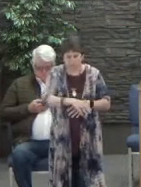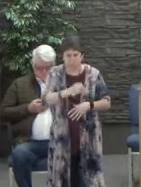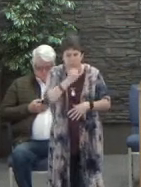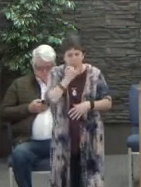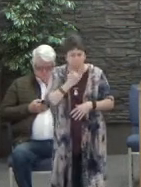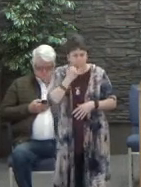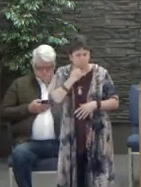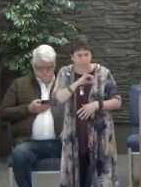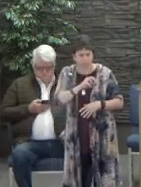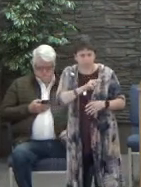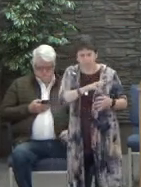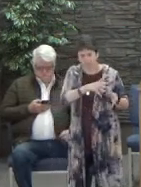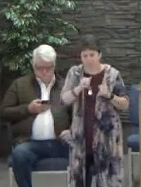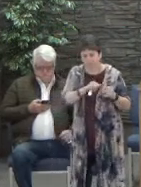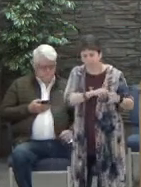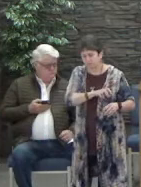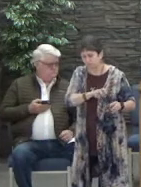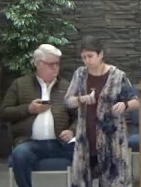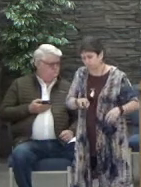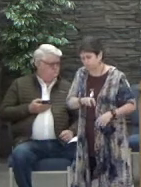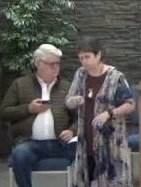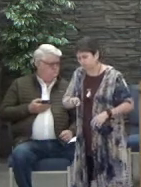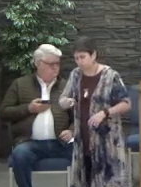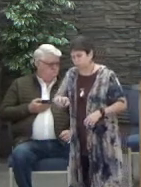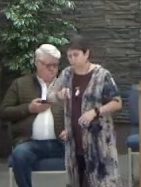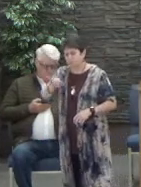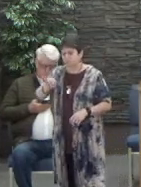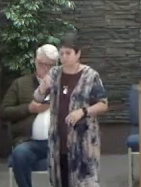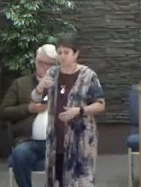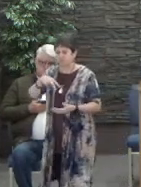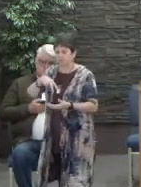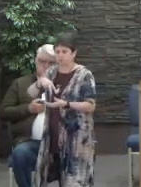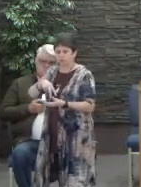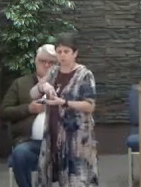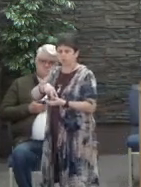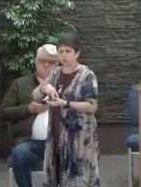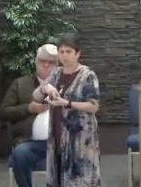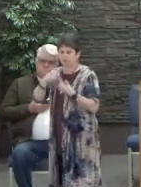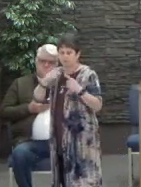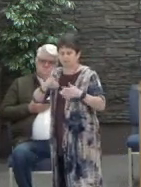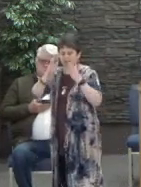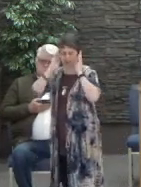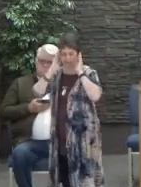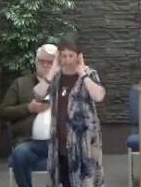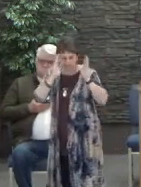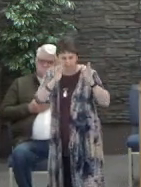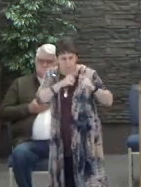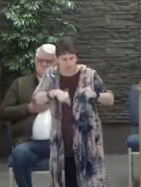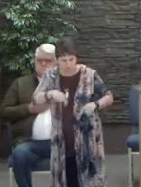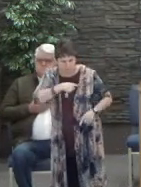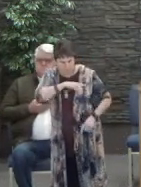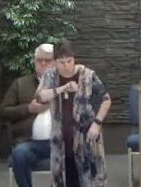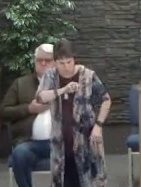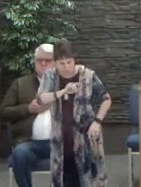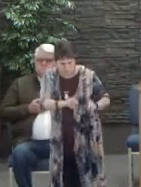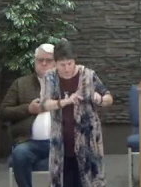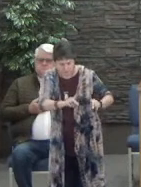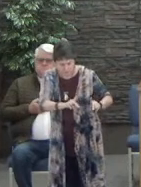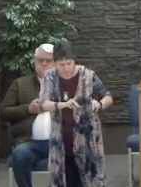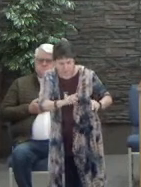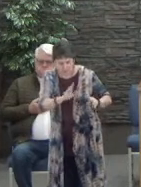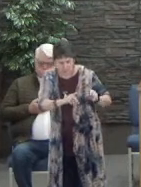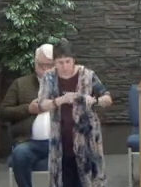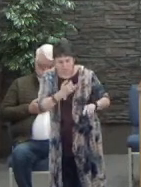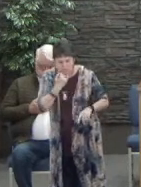of Tekoa, and they set out. Jehoshaphat stood and said, "Listen to me, Judah, and the people of